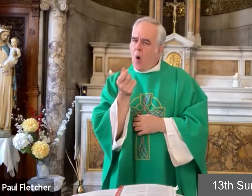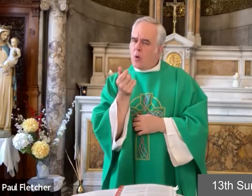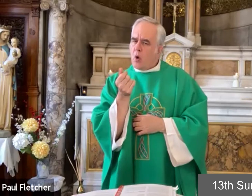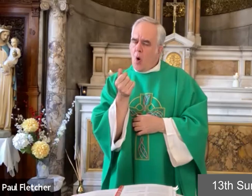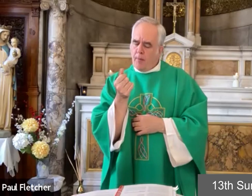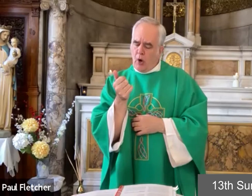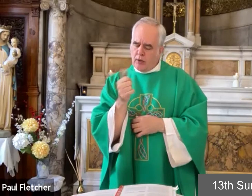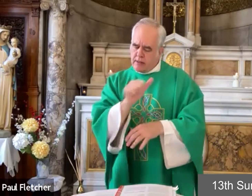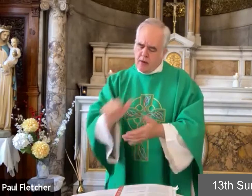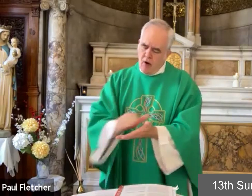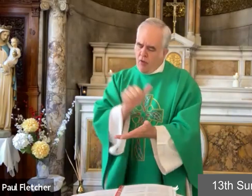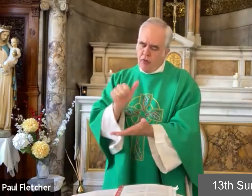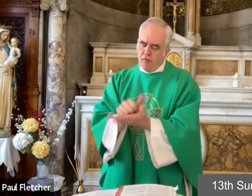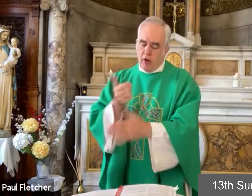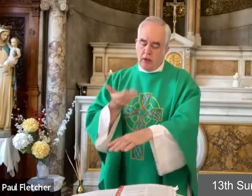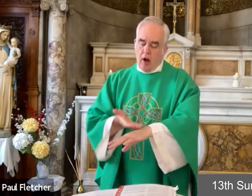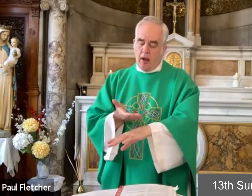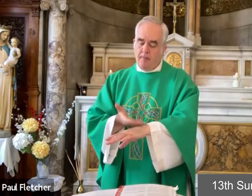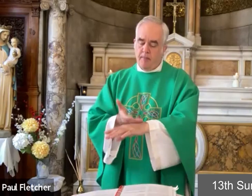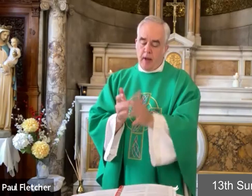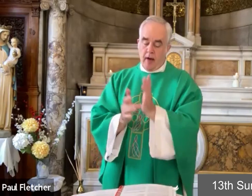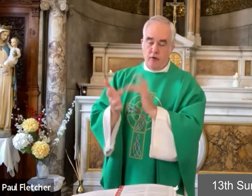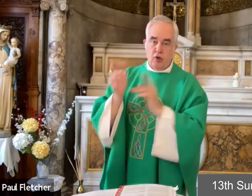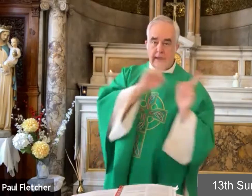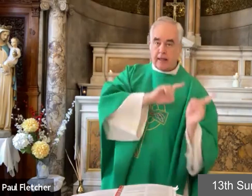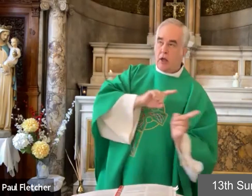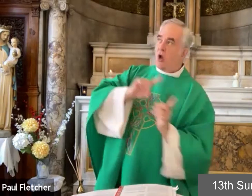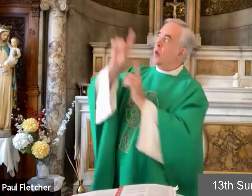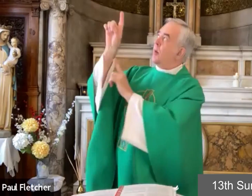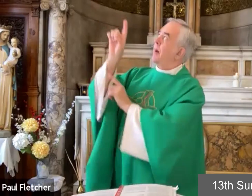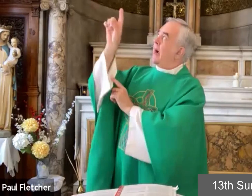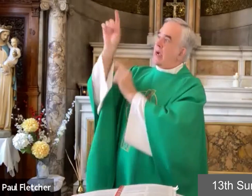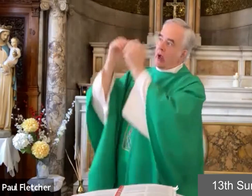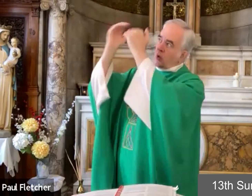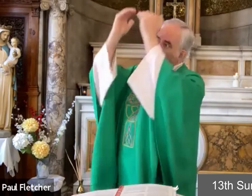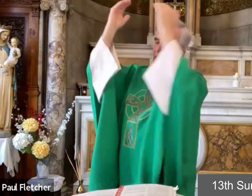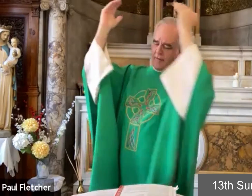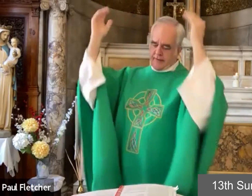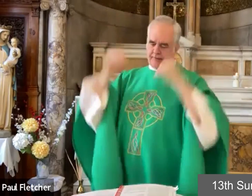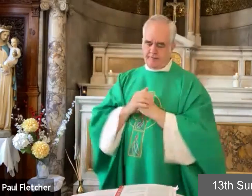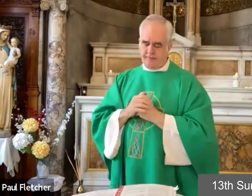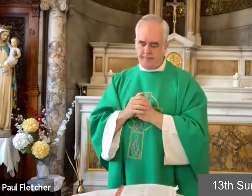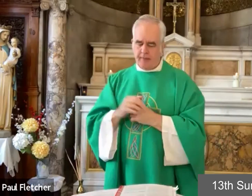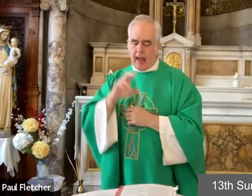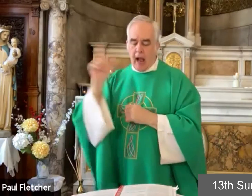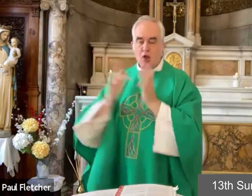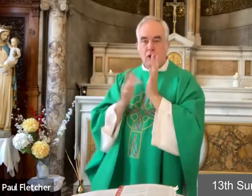It was almost the right time for Jesus to go back to heaven. And